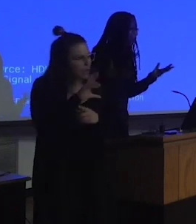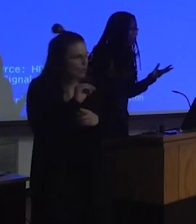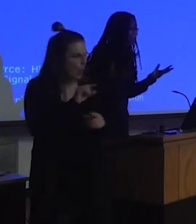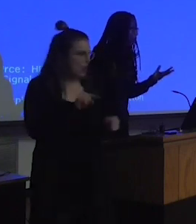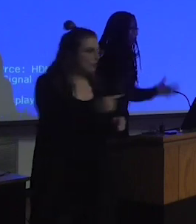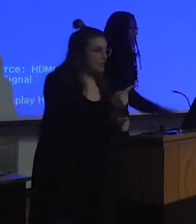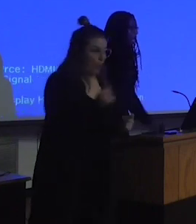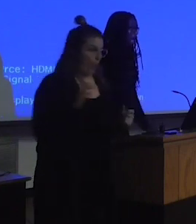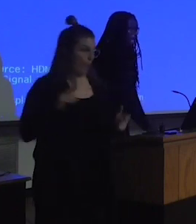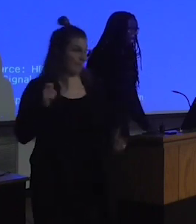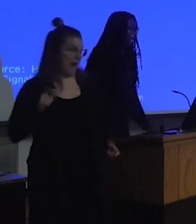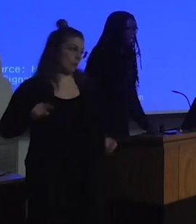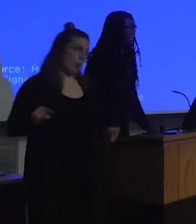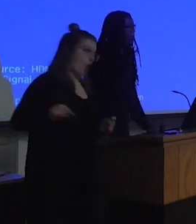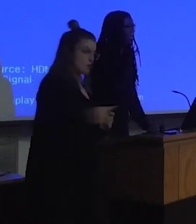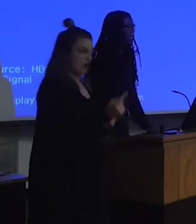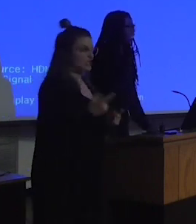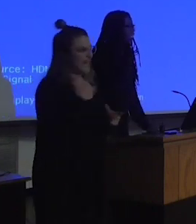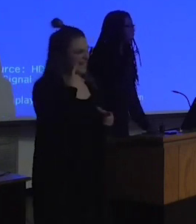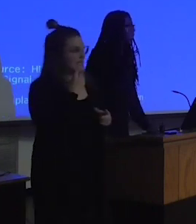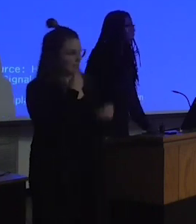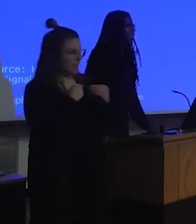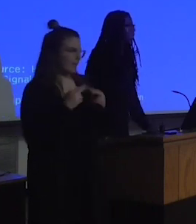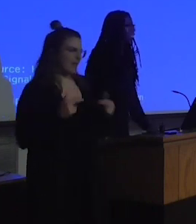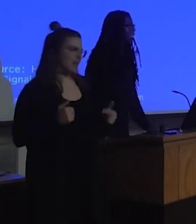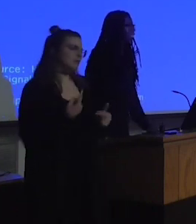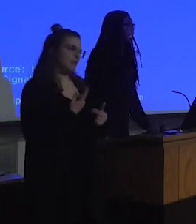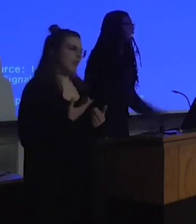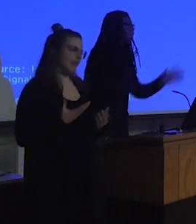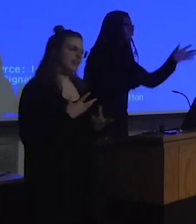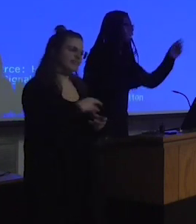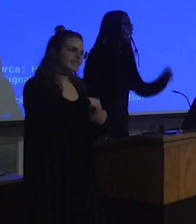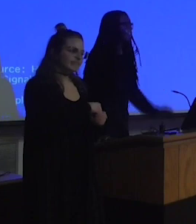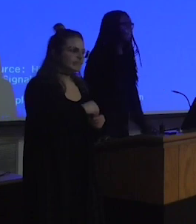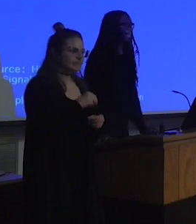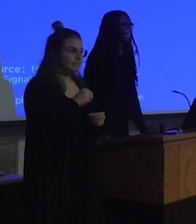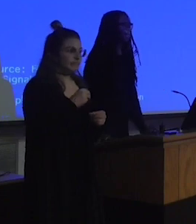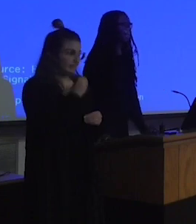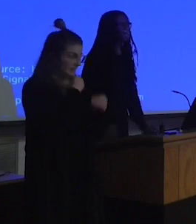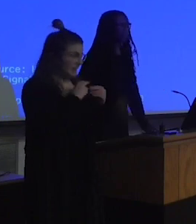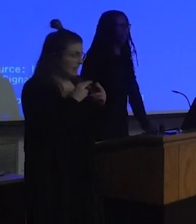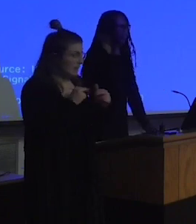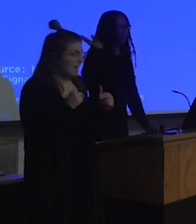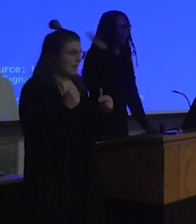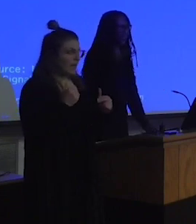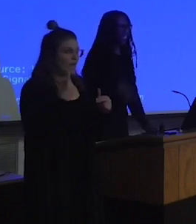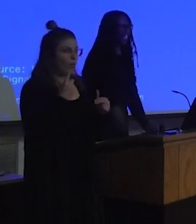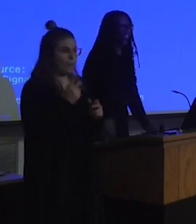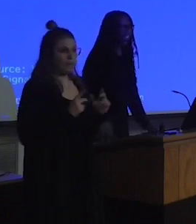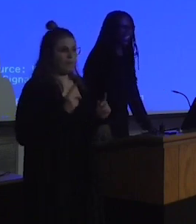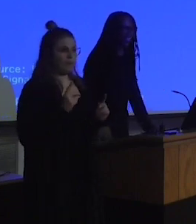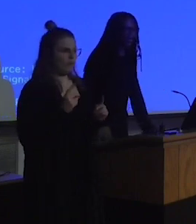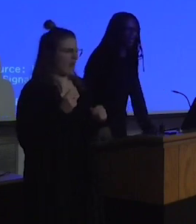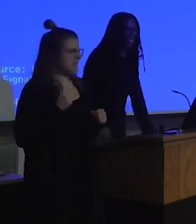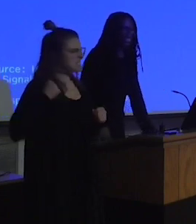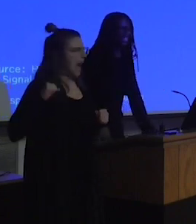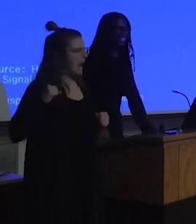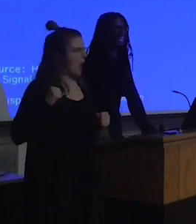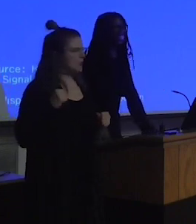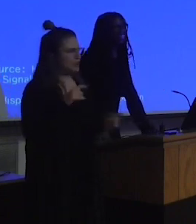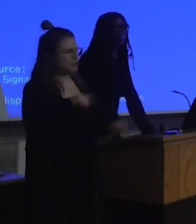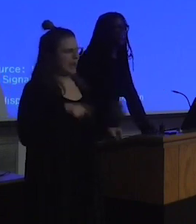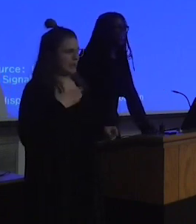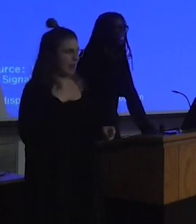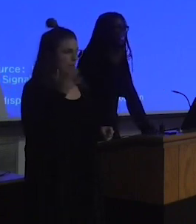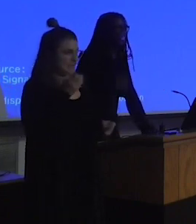sometimes macroaggressions. And, like, in eating bacon is just one of those things. Eating bacon, if, like, you know, like, for those of you who are diehards, you came to my